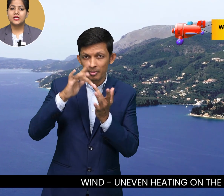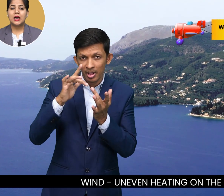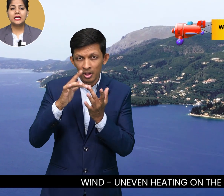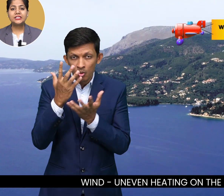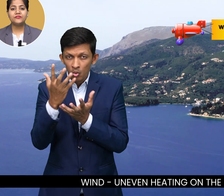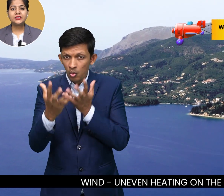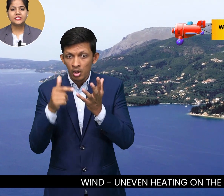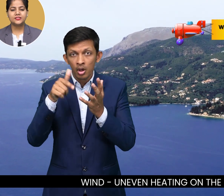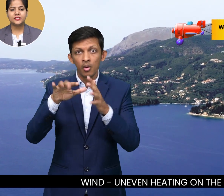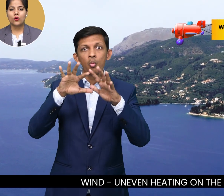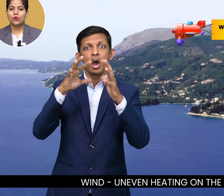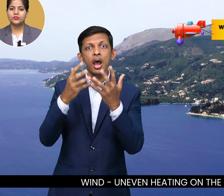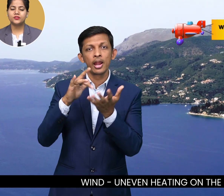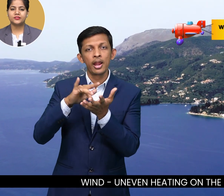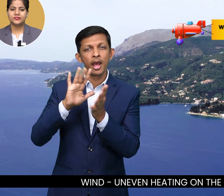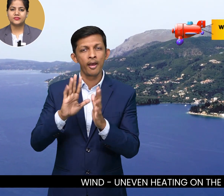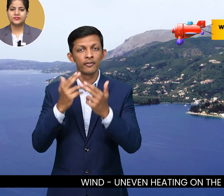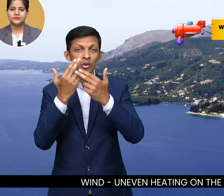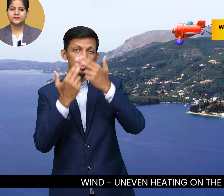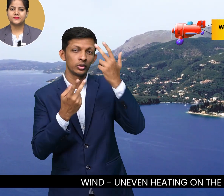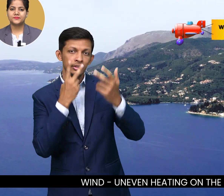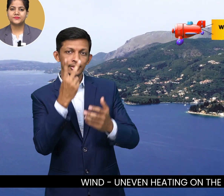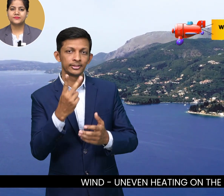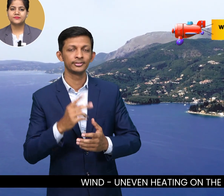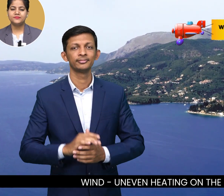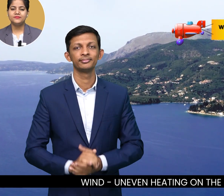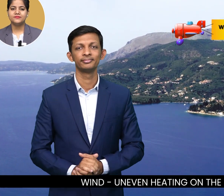Wind, uneven heating on the earth.